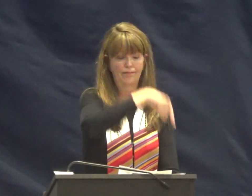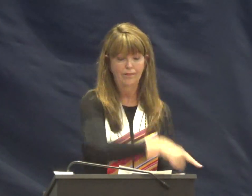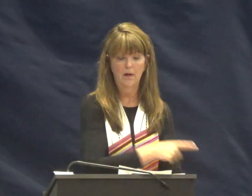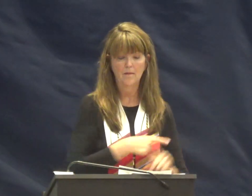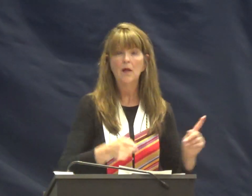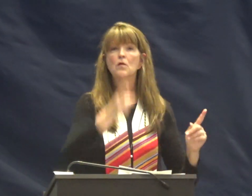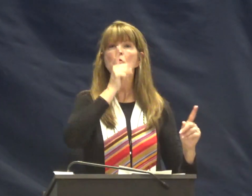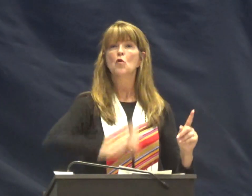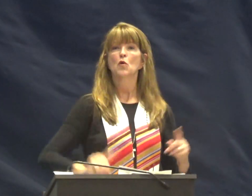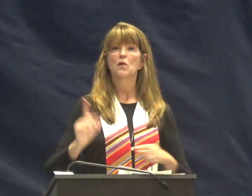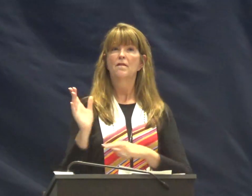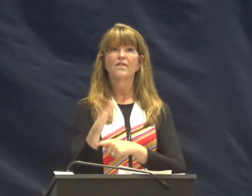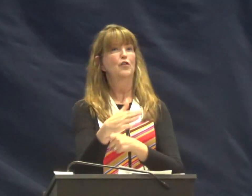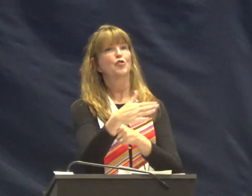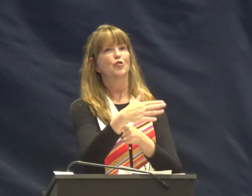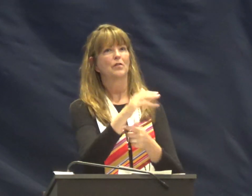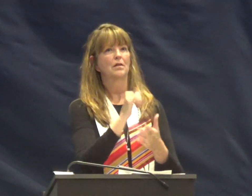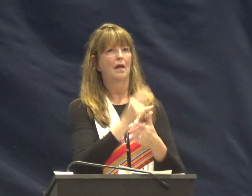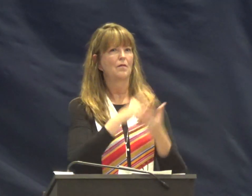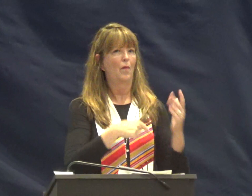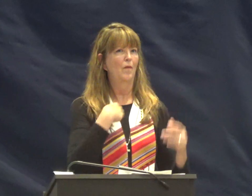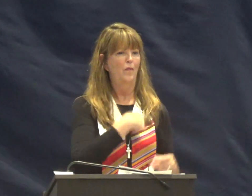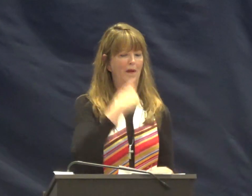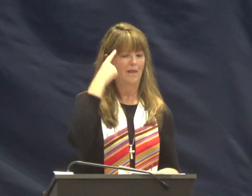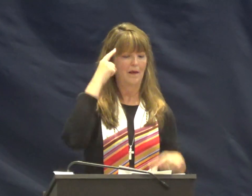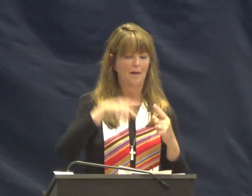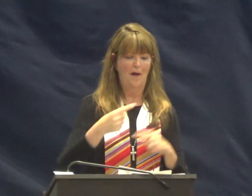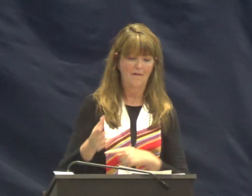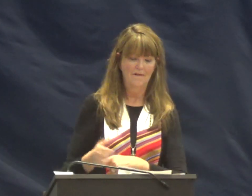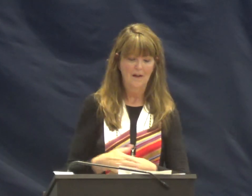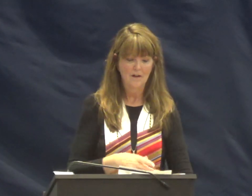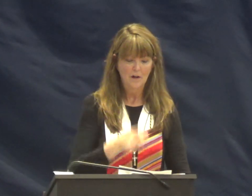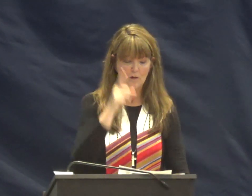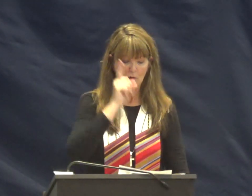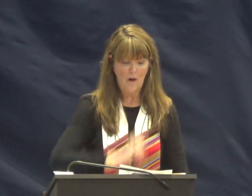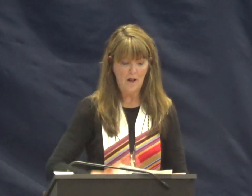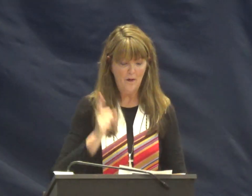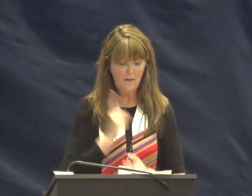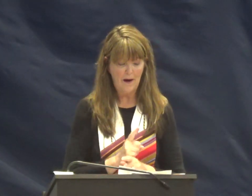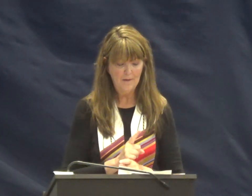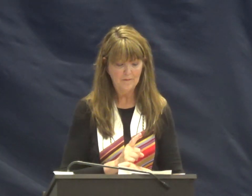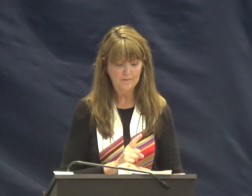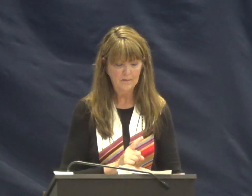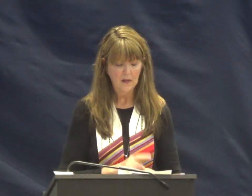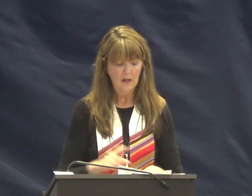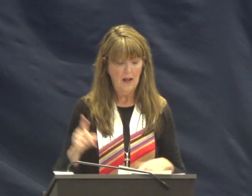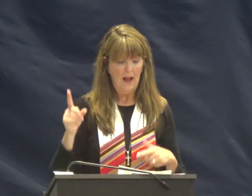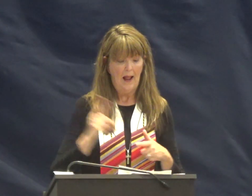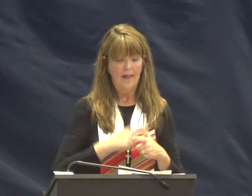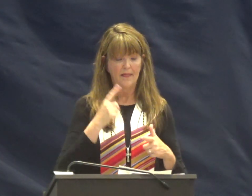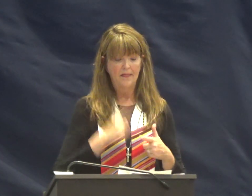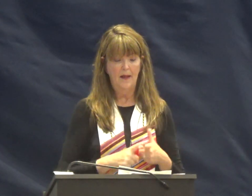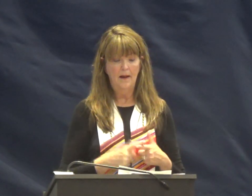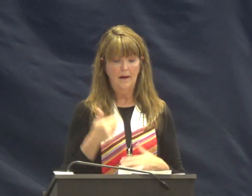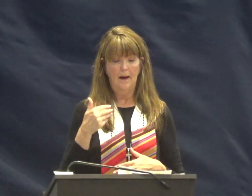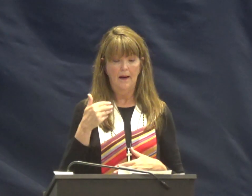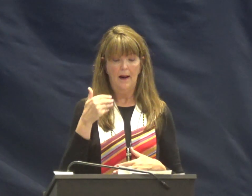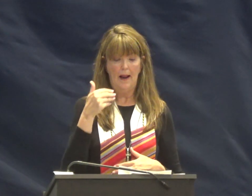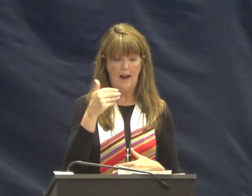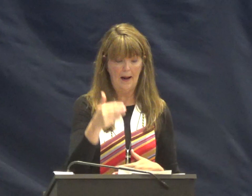having to throw Jonah off the side of the boat, and then he was swallowed by a gigantic sea creature. That's where we get the fact that he was swallowed by a fish,